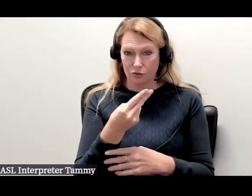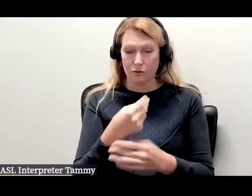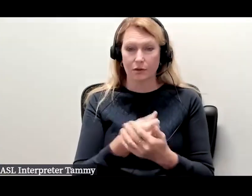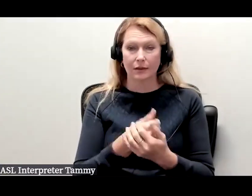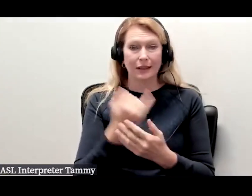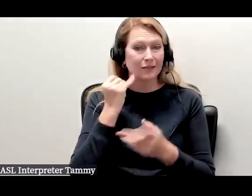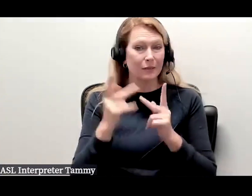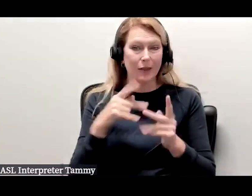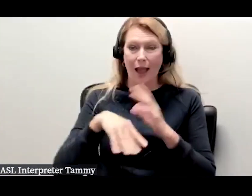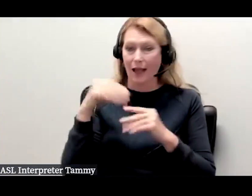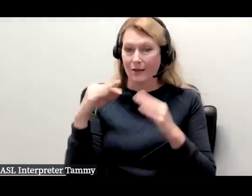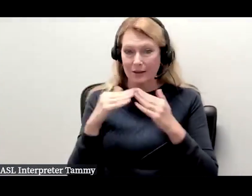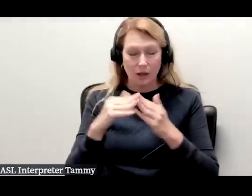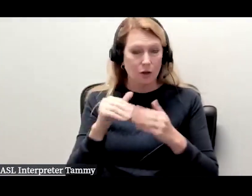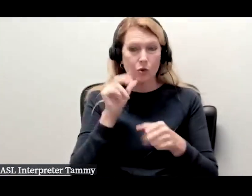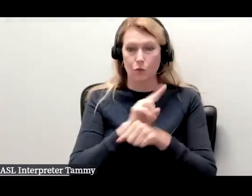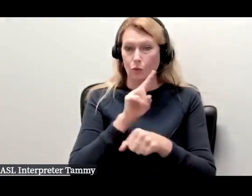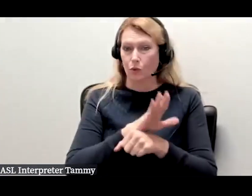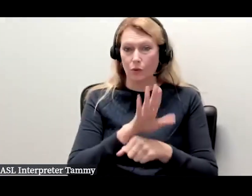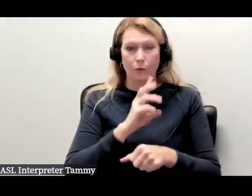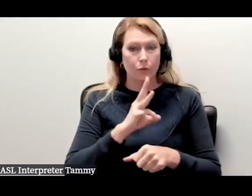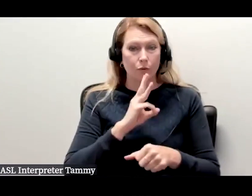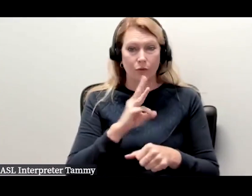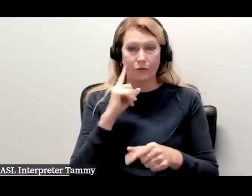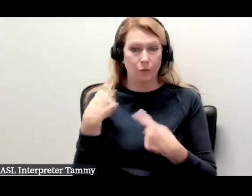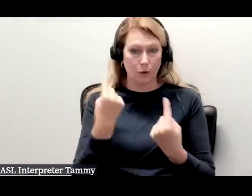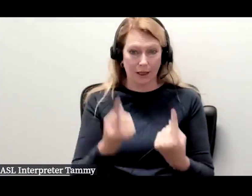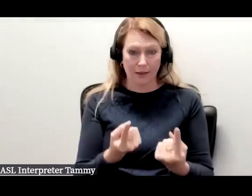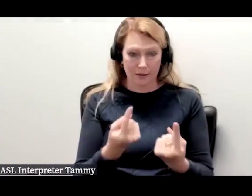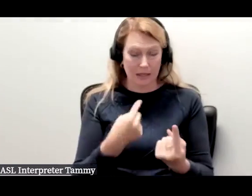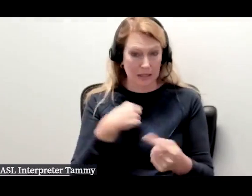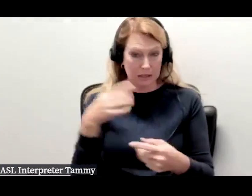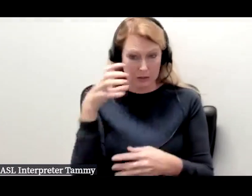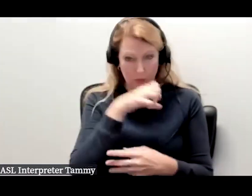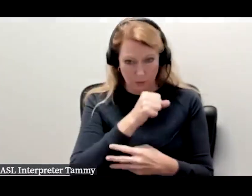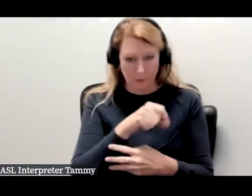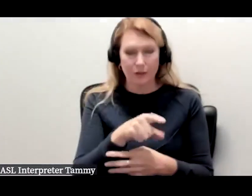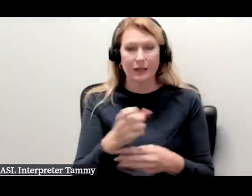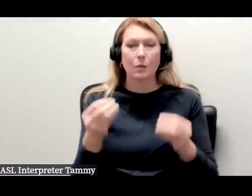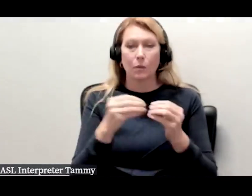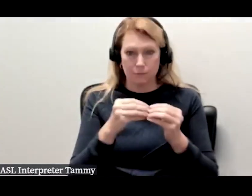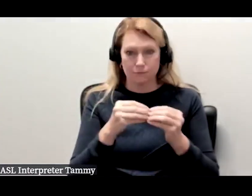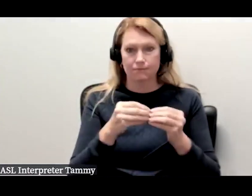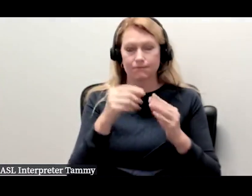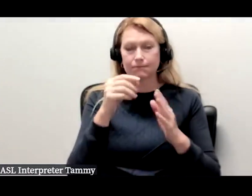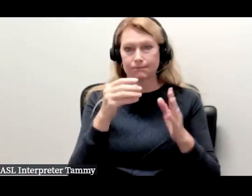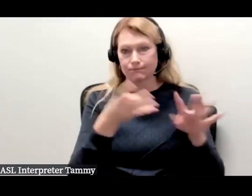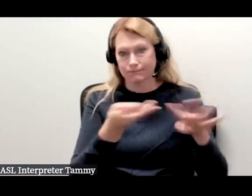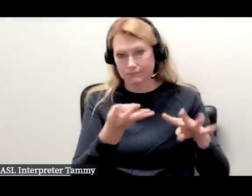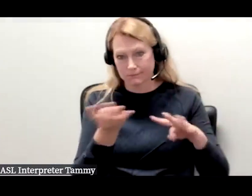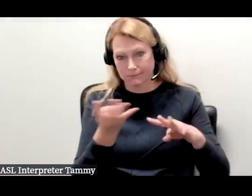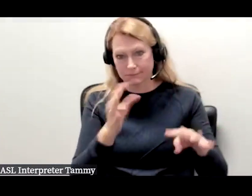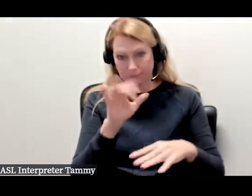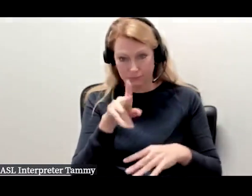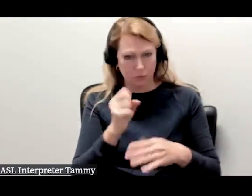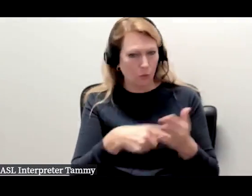of town or have not been using their water for whatever reason, I would assume they need to do a more thorough flush. What would you recommend in that